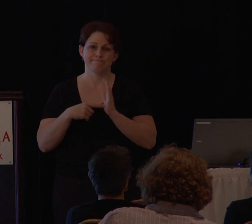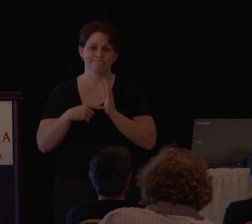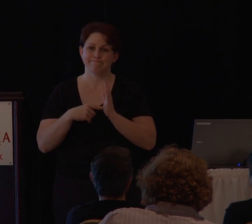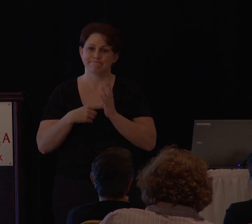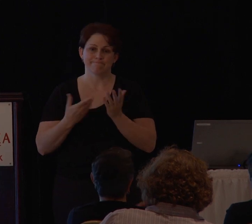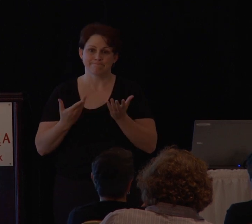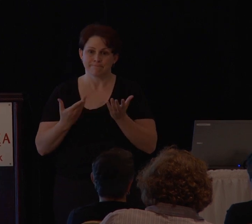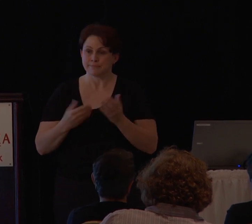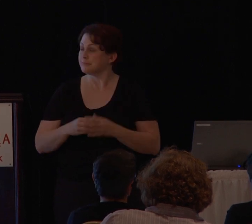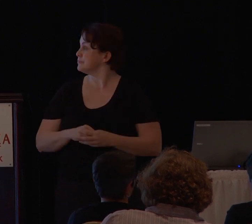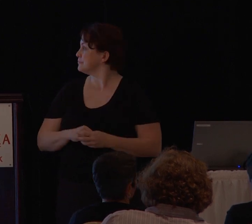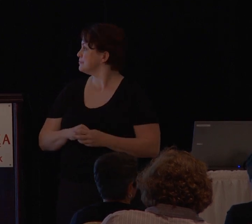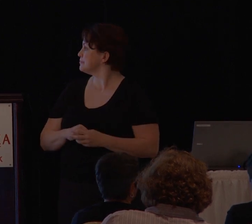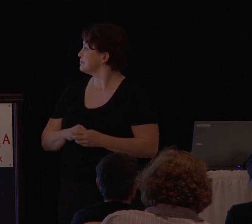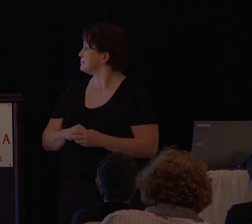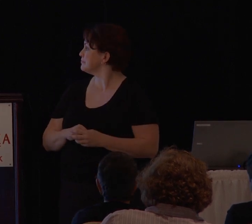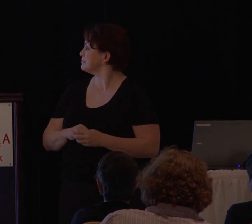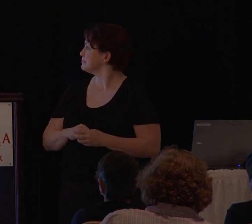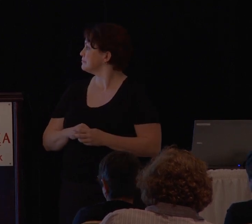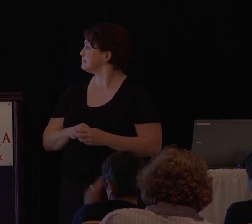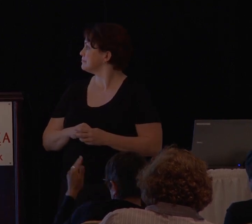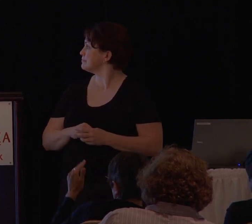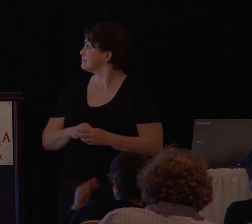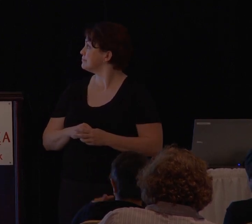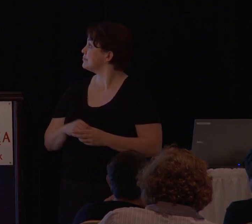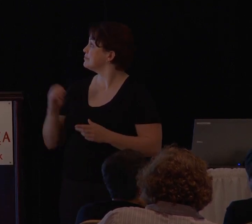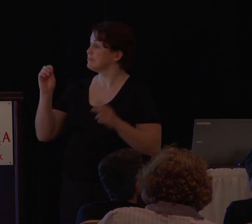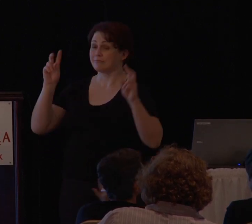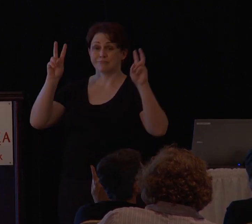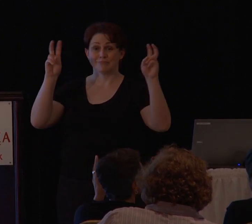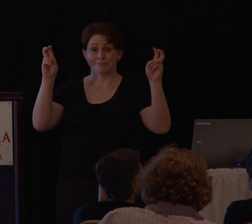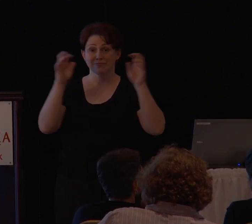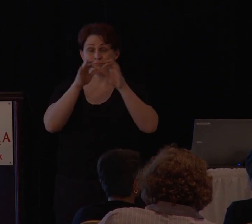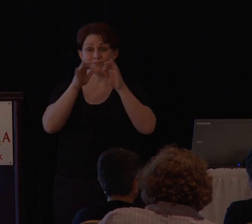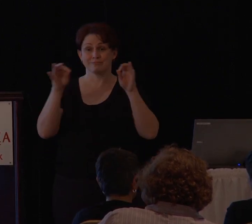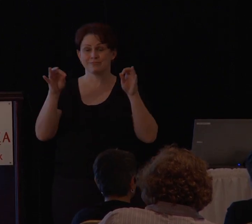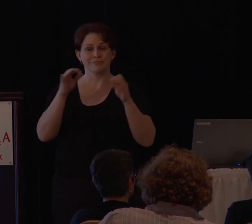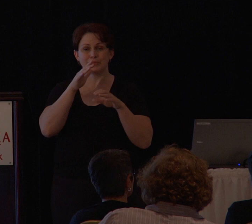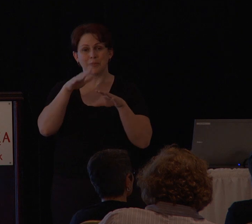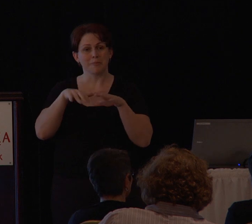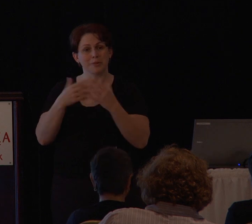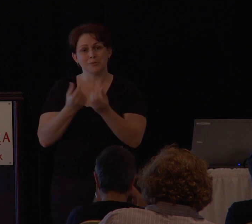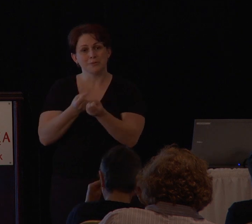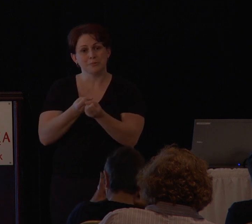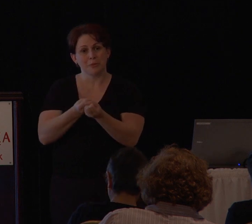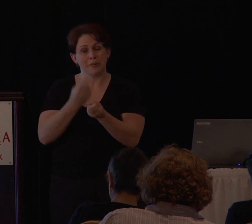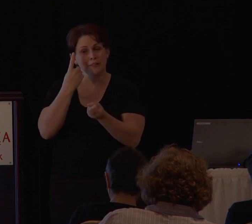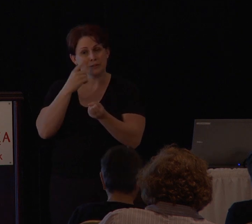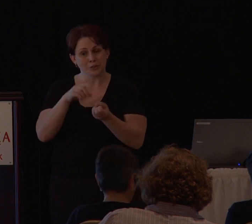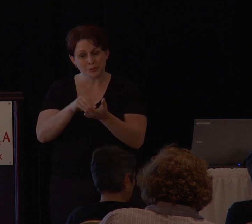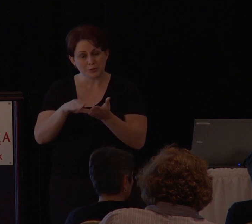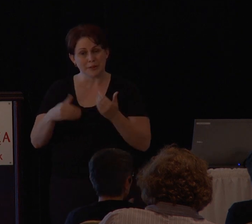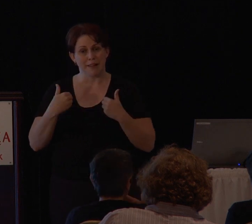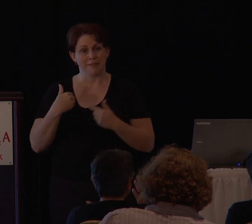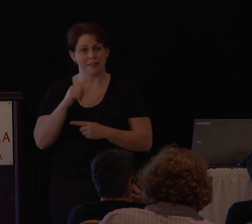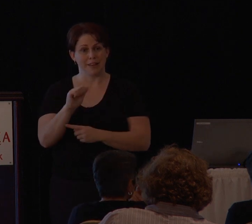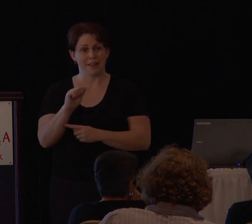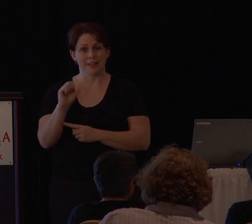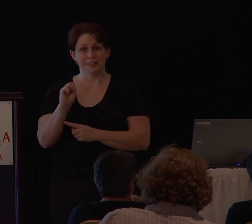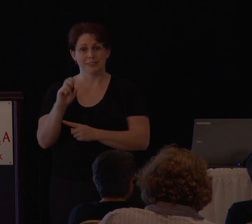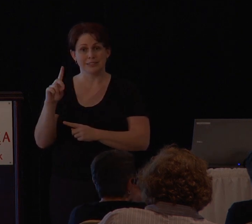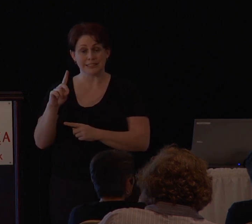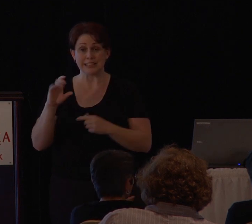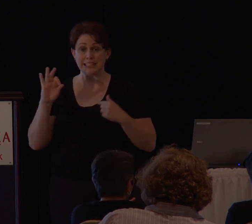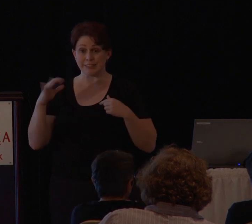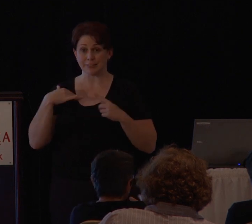Like in this one example here, there is very little support for teachers in doing the planning for kids with ASD. Unless you have